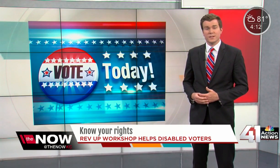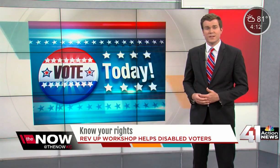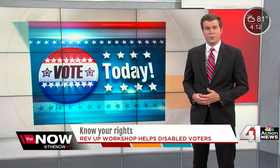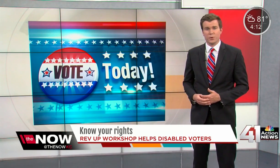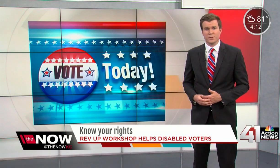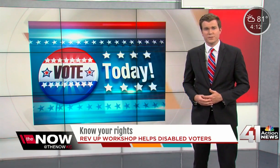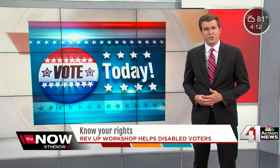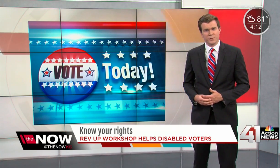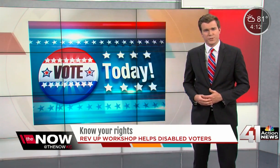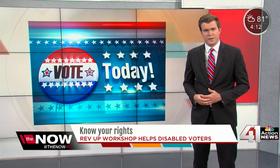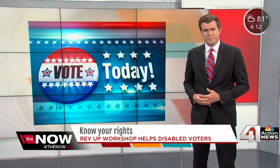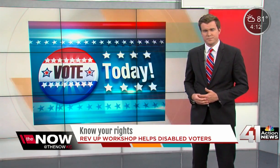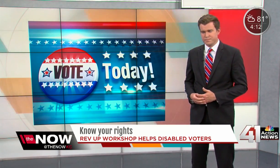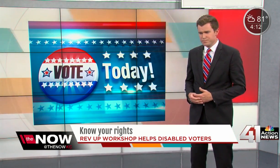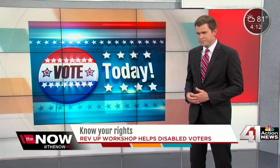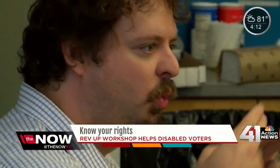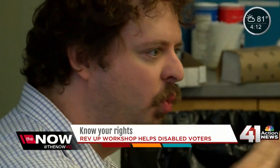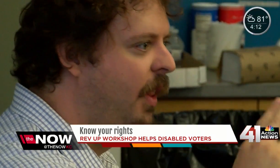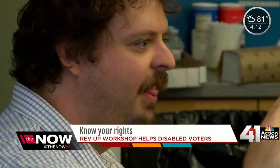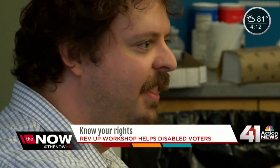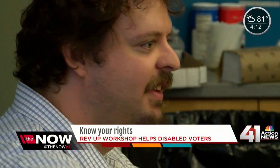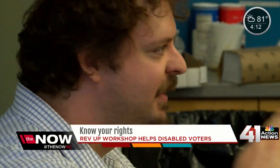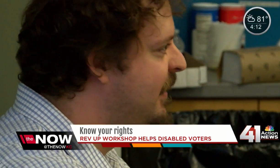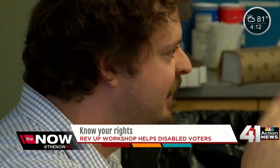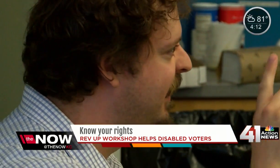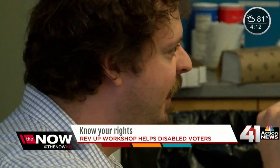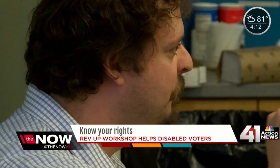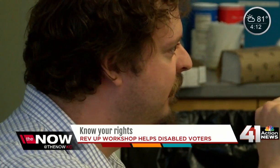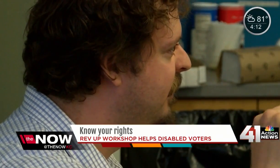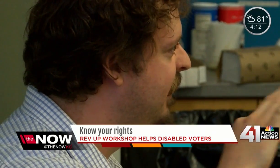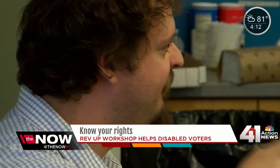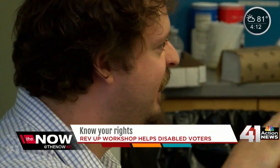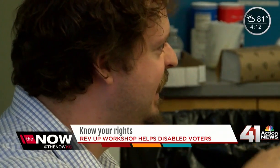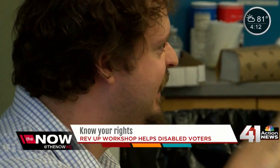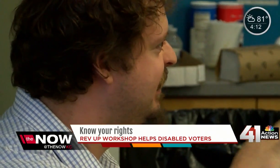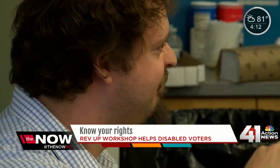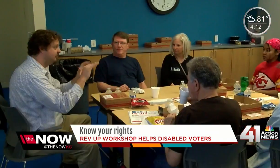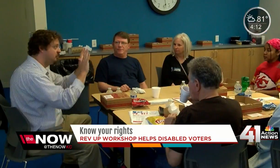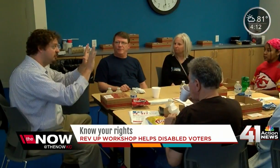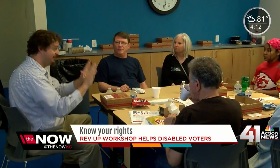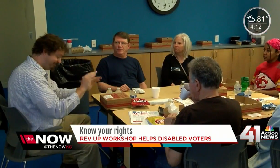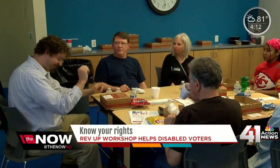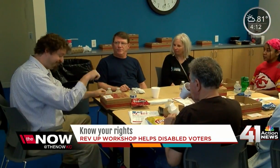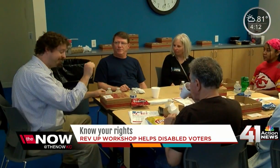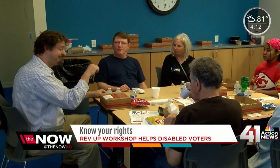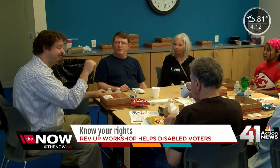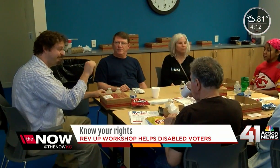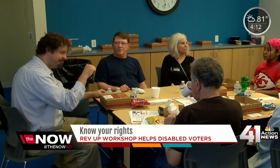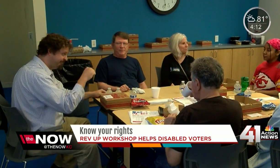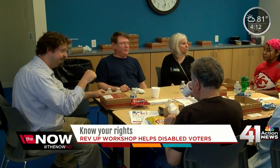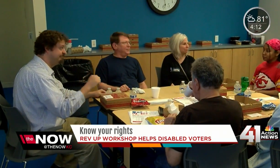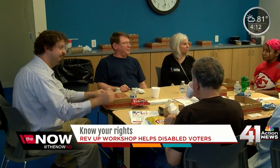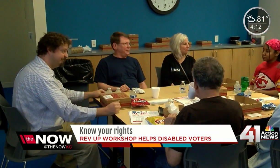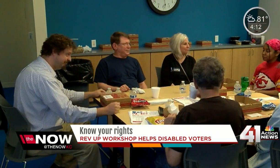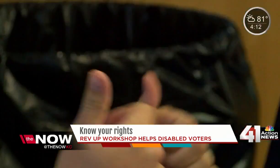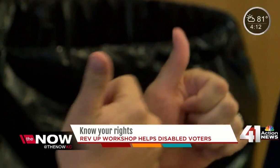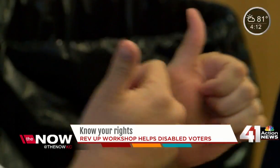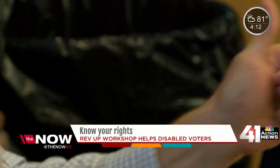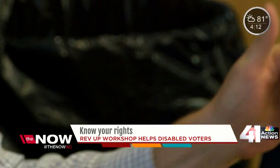now working to change that. For Clark Corrigans, the power of his voice is actually in his hands. Well, we really want